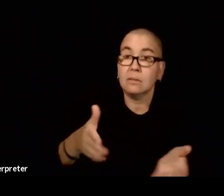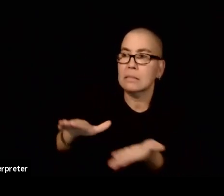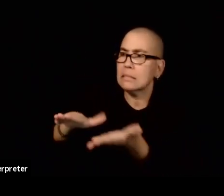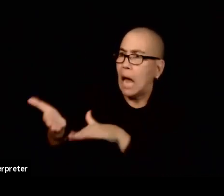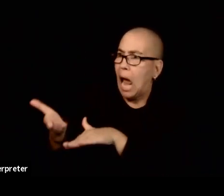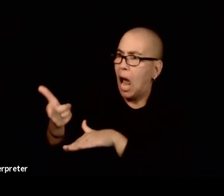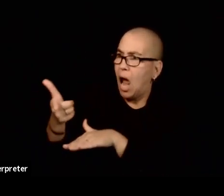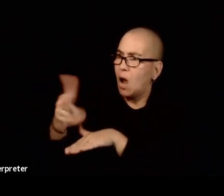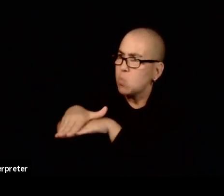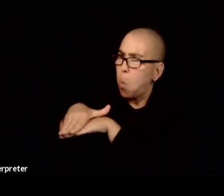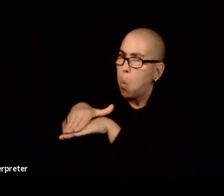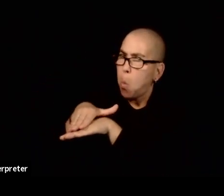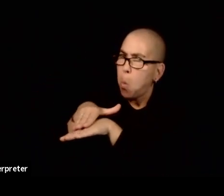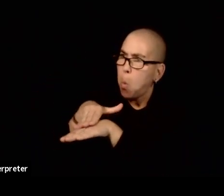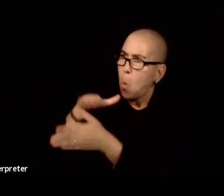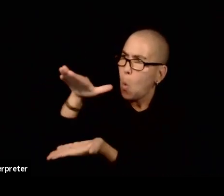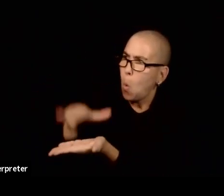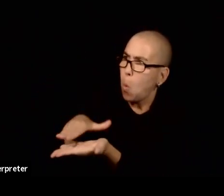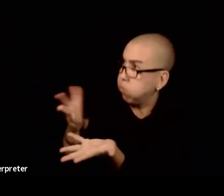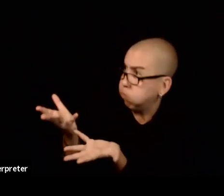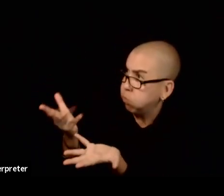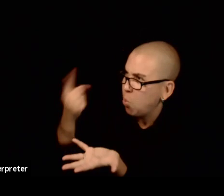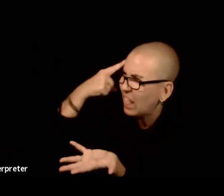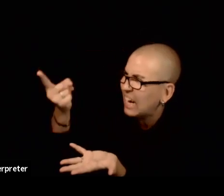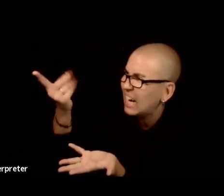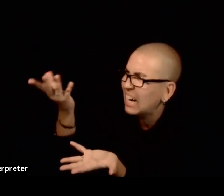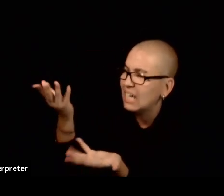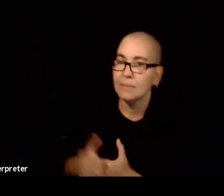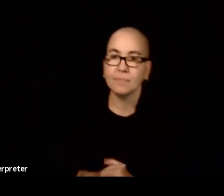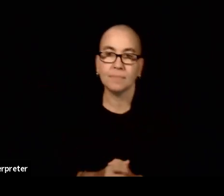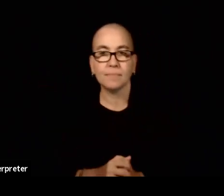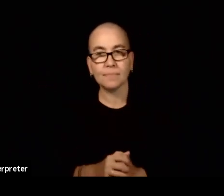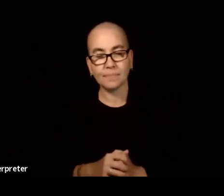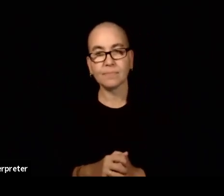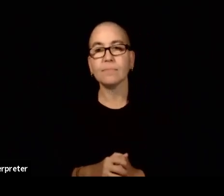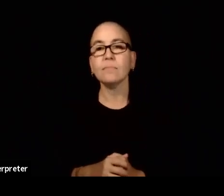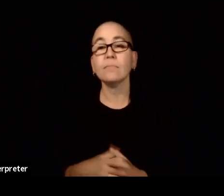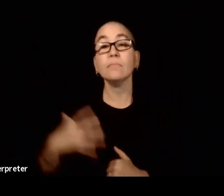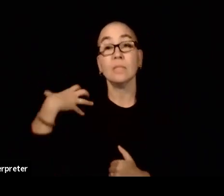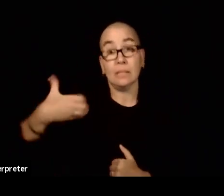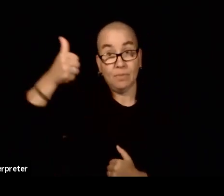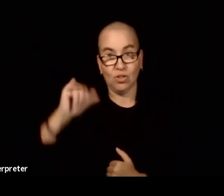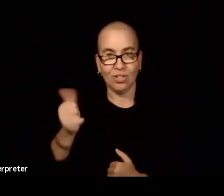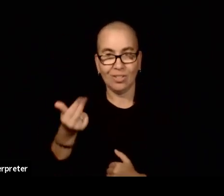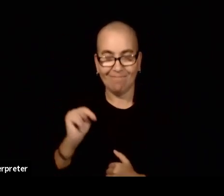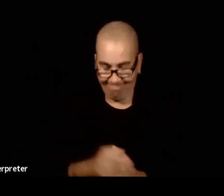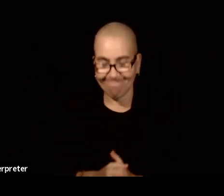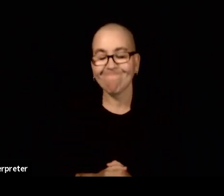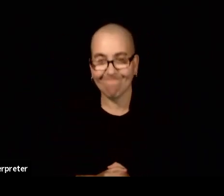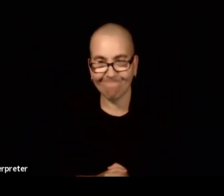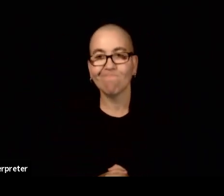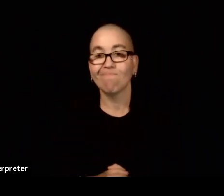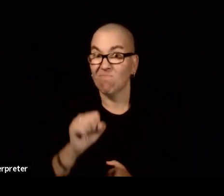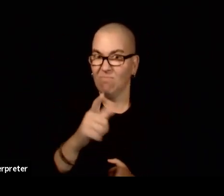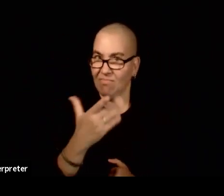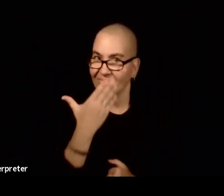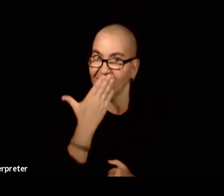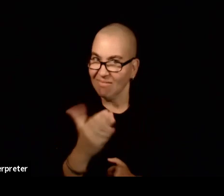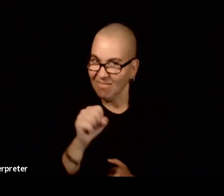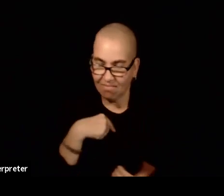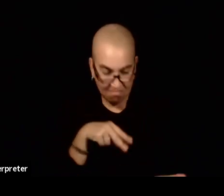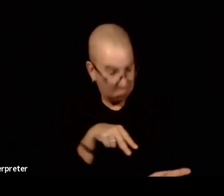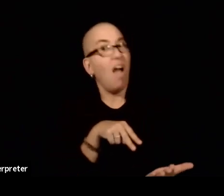Well, we certainly are grateful to see that mortality data improving. And we think it's due to a number of